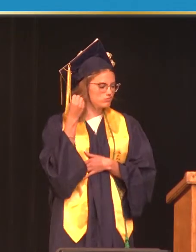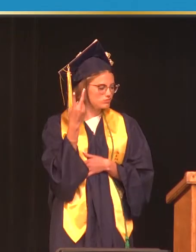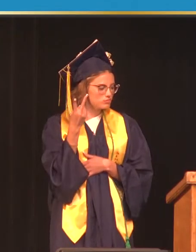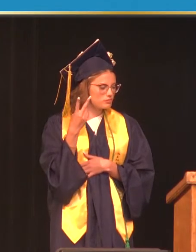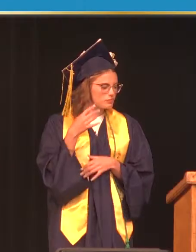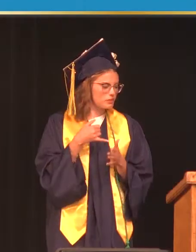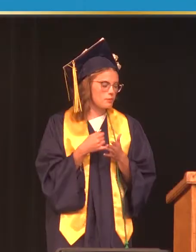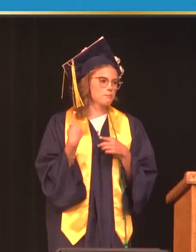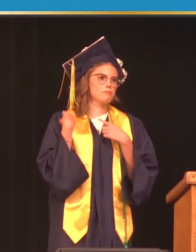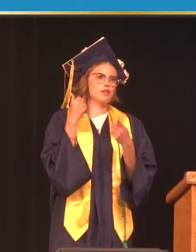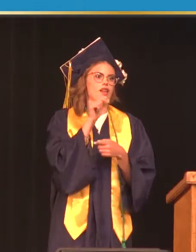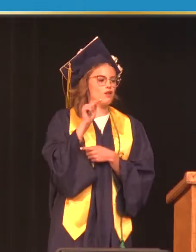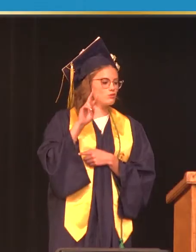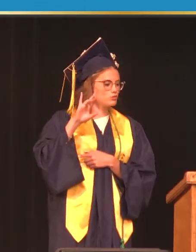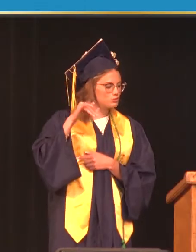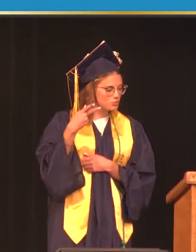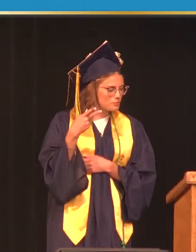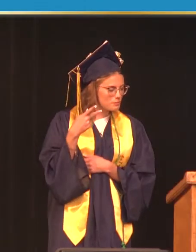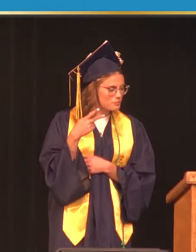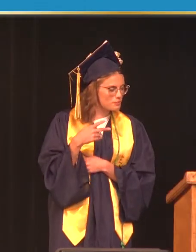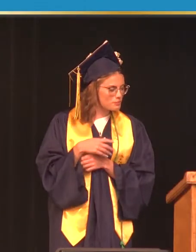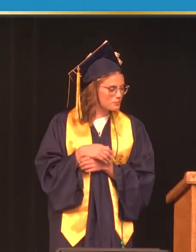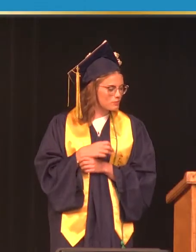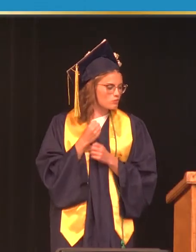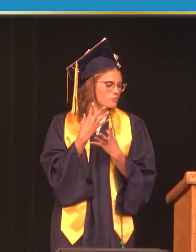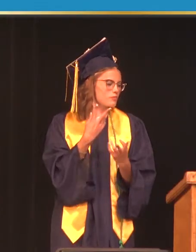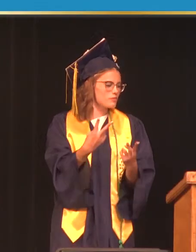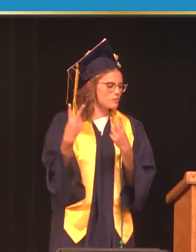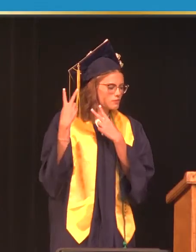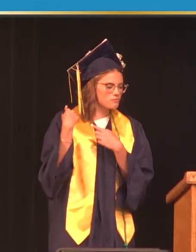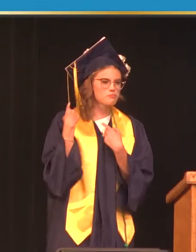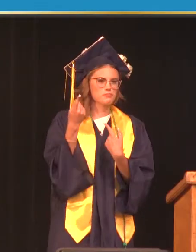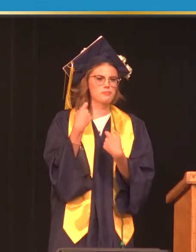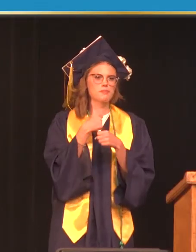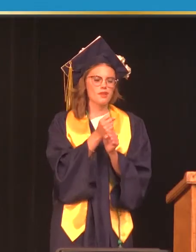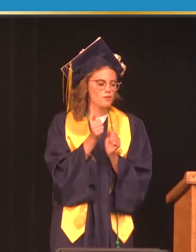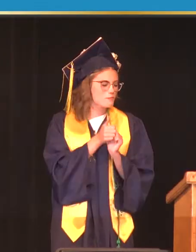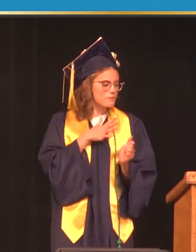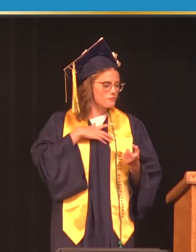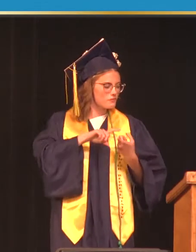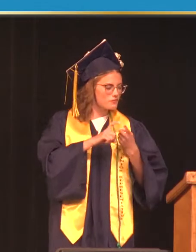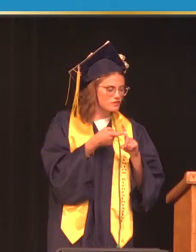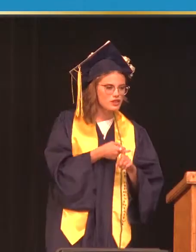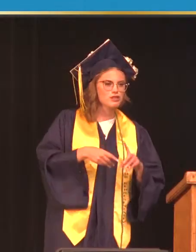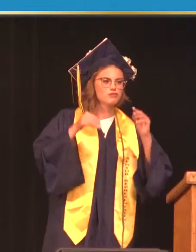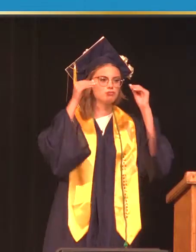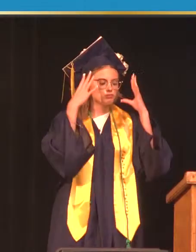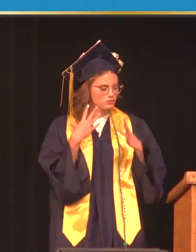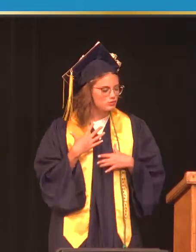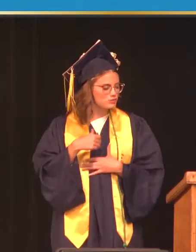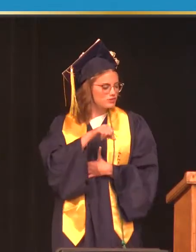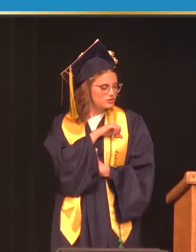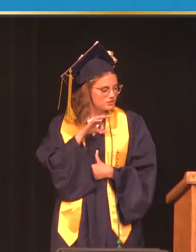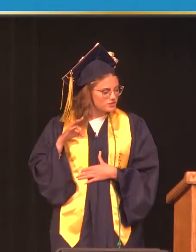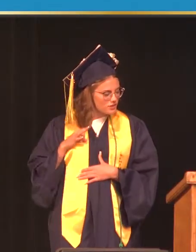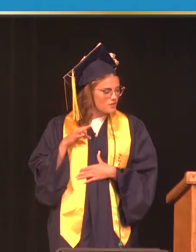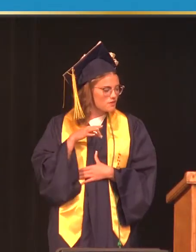at PDSD since kindergarten in 2012, and what a journey it's been. I have so many memories with my